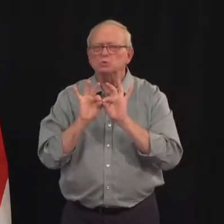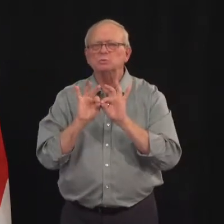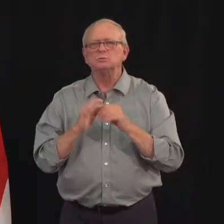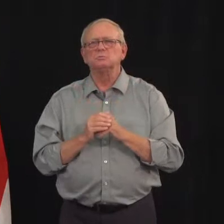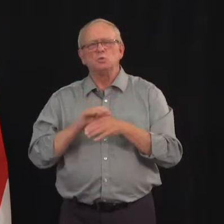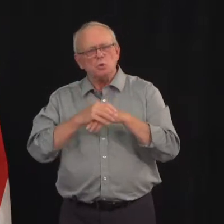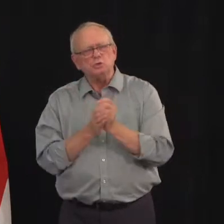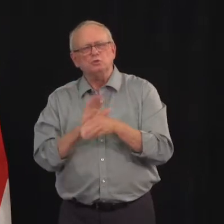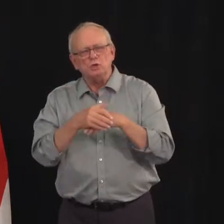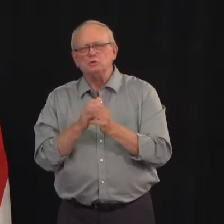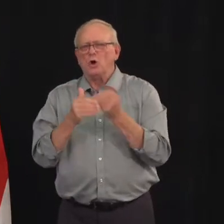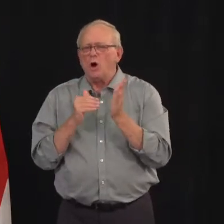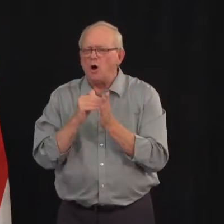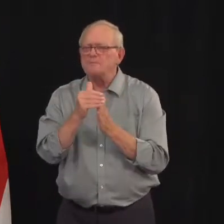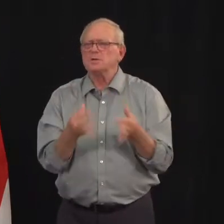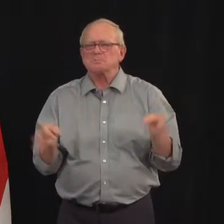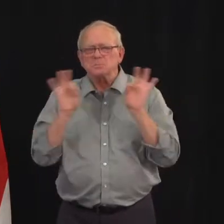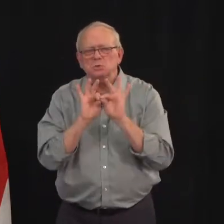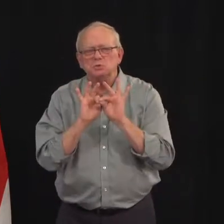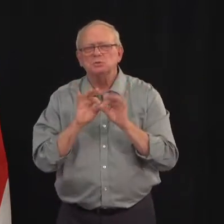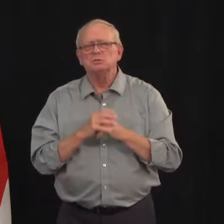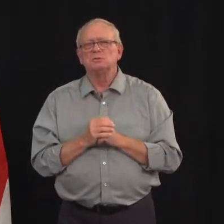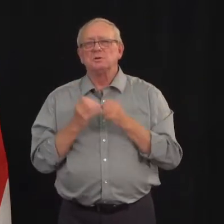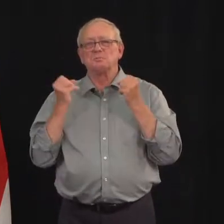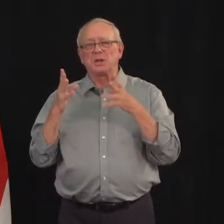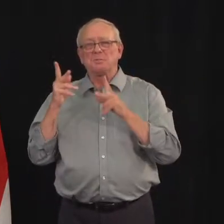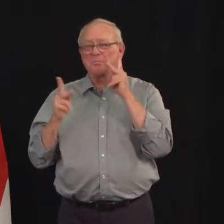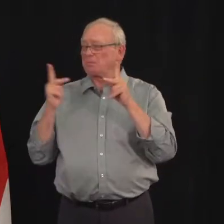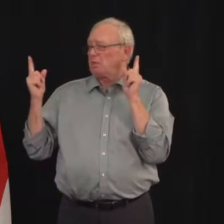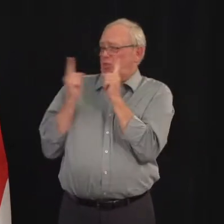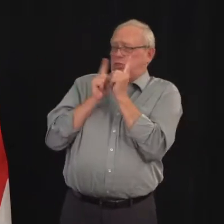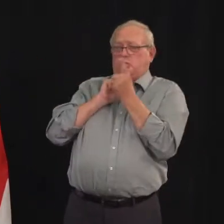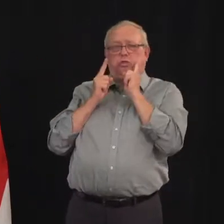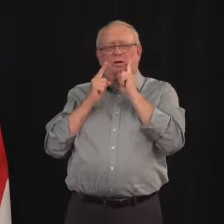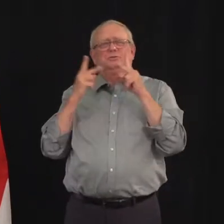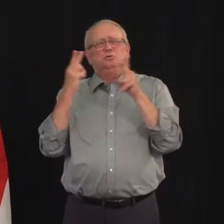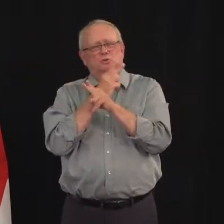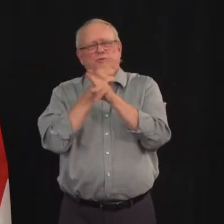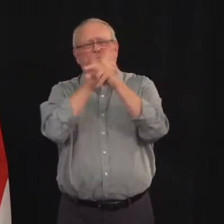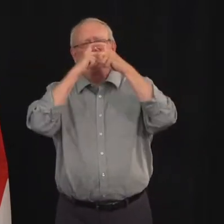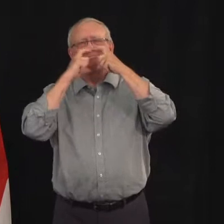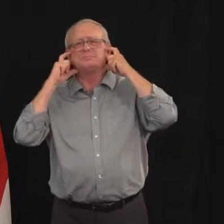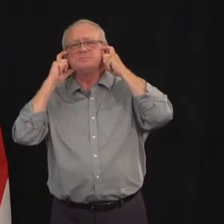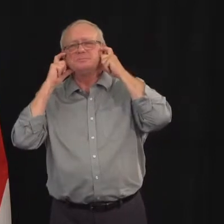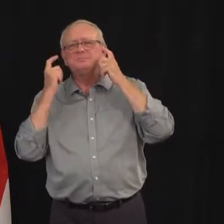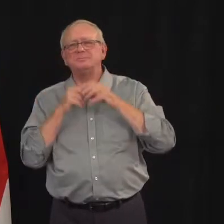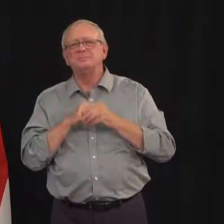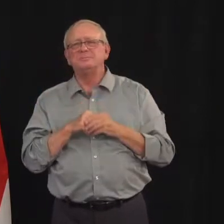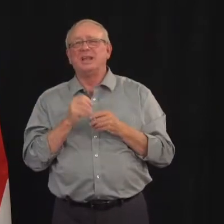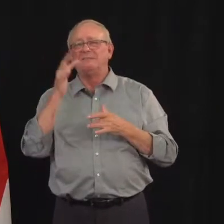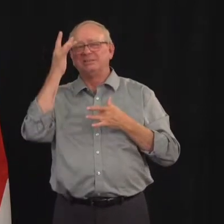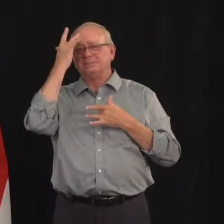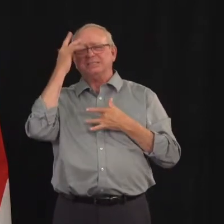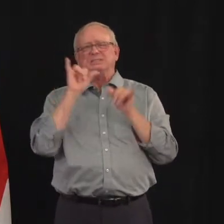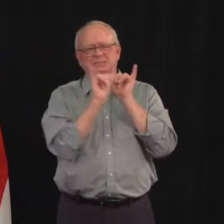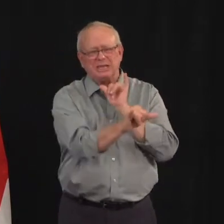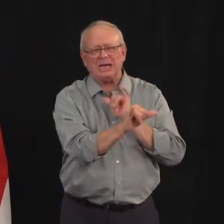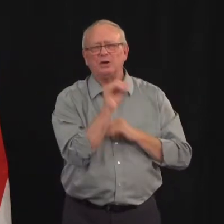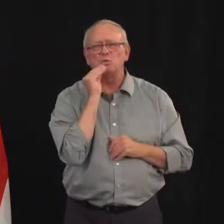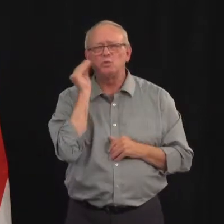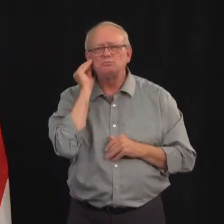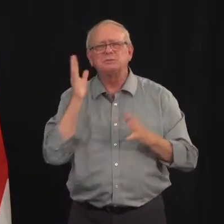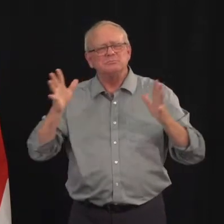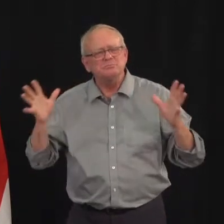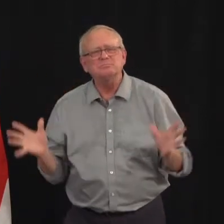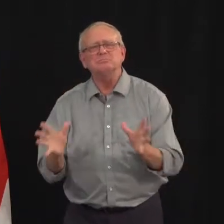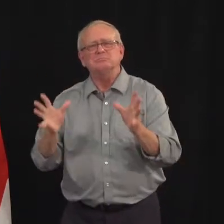places, and stay home when you are sick. I continue to encourage you to wear a non-medical mask anywhere it may be hard to